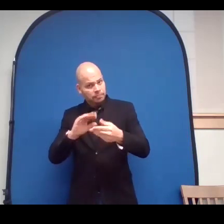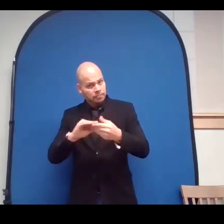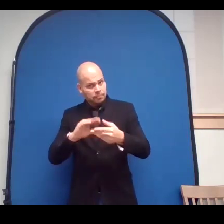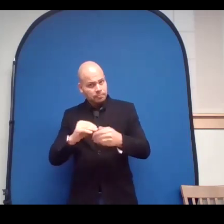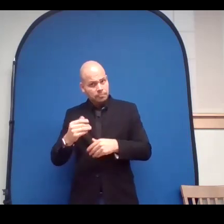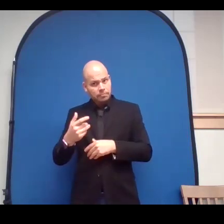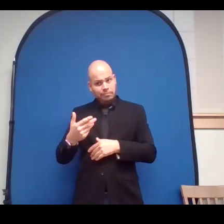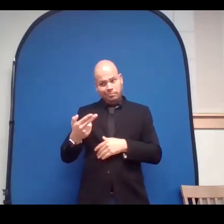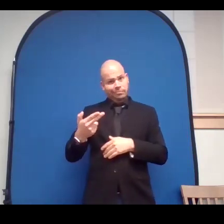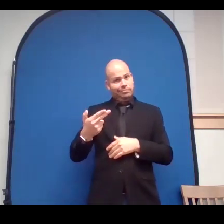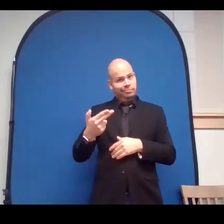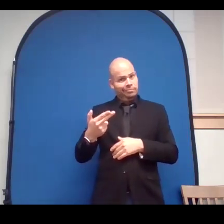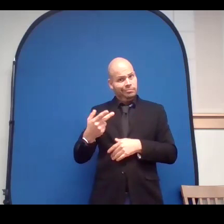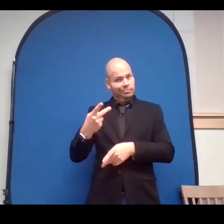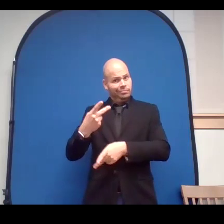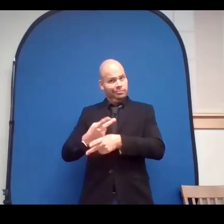gun locker.